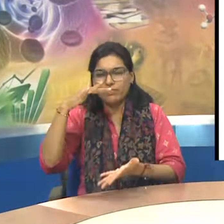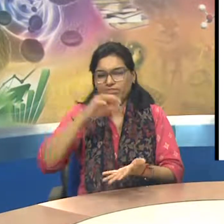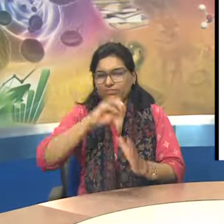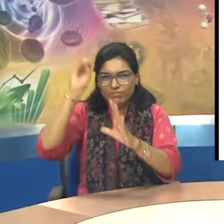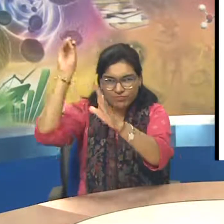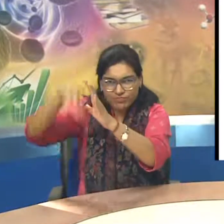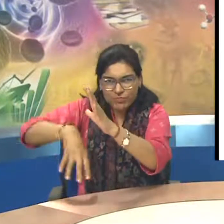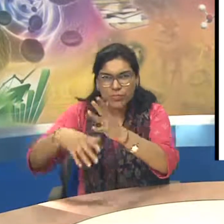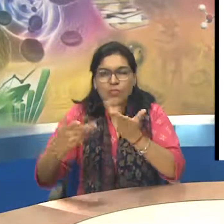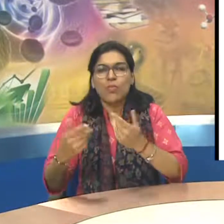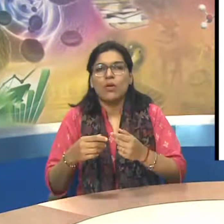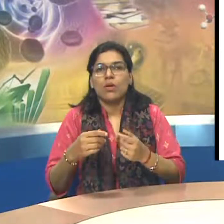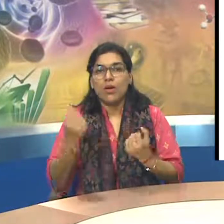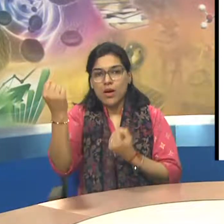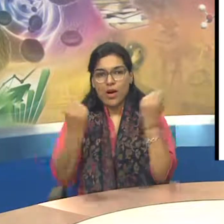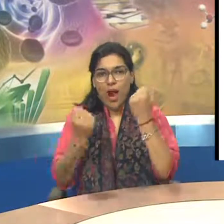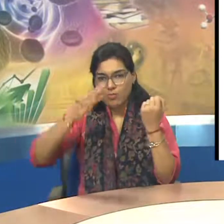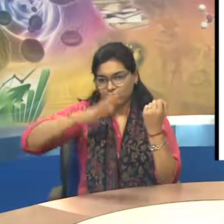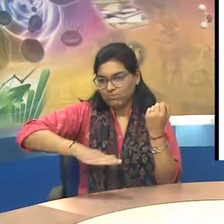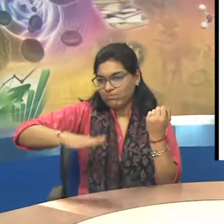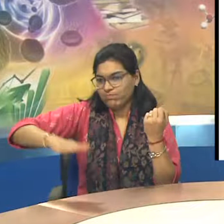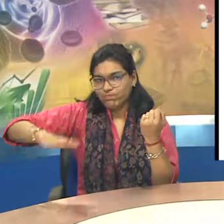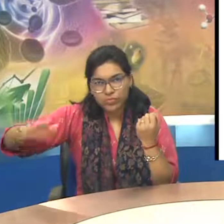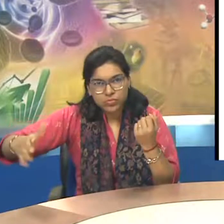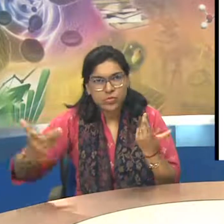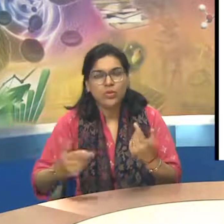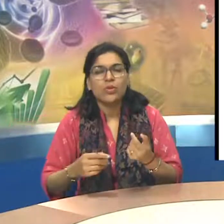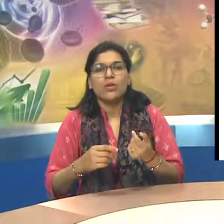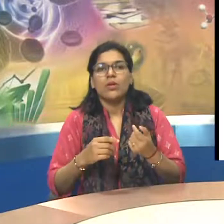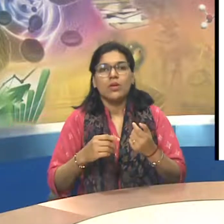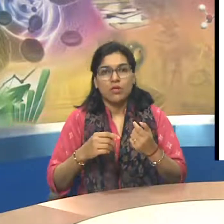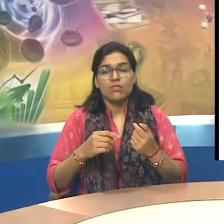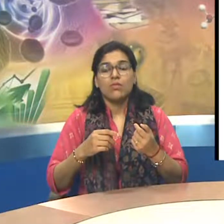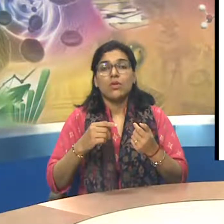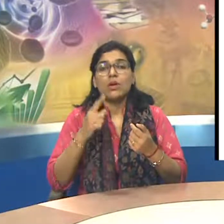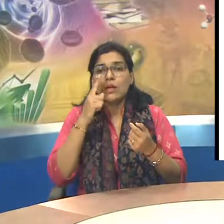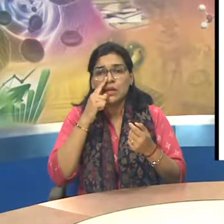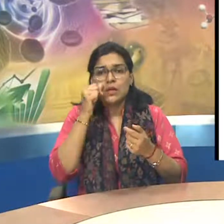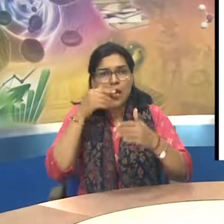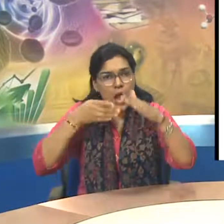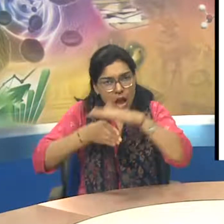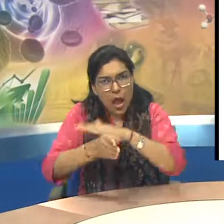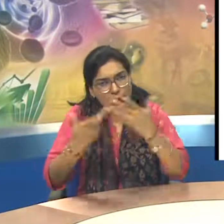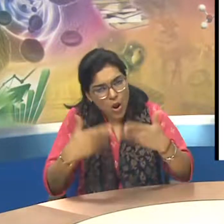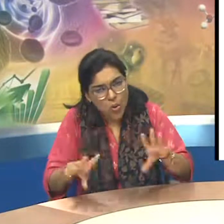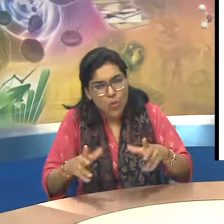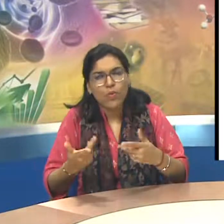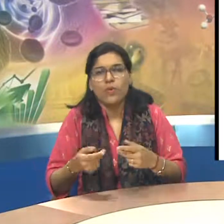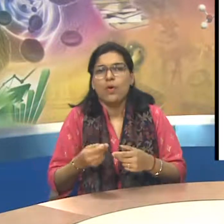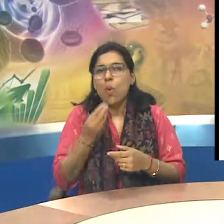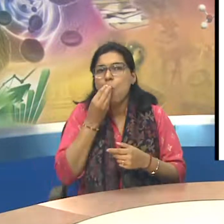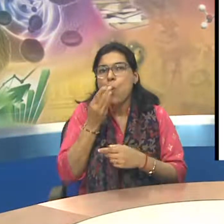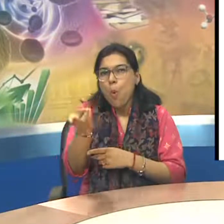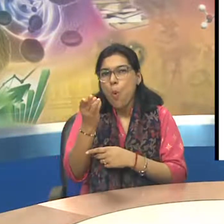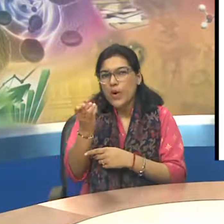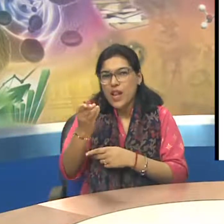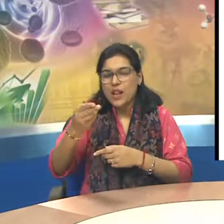information and